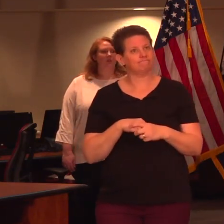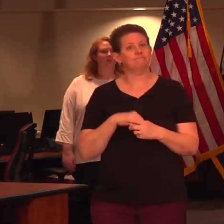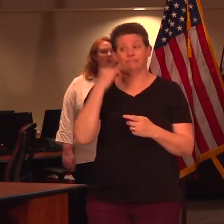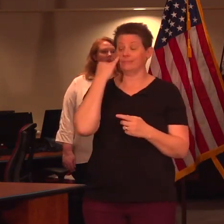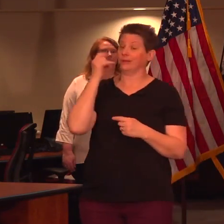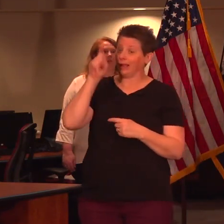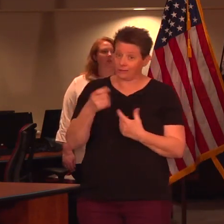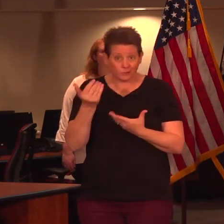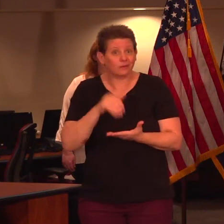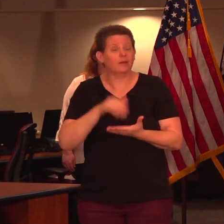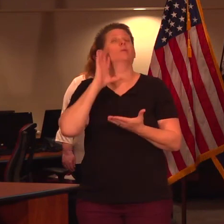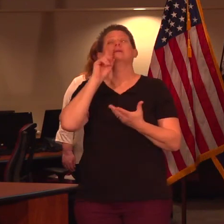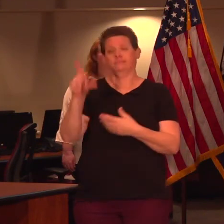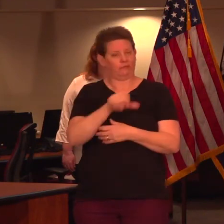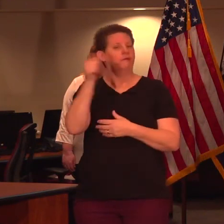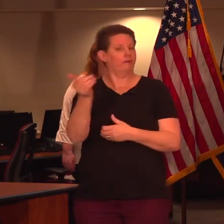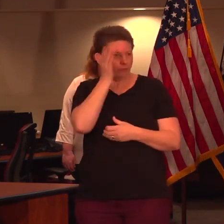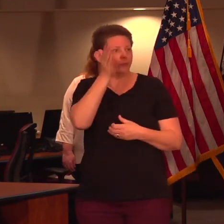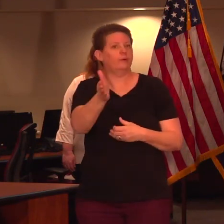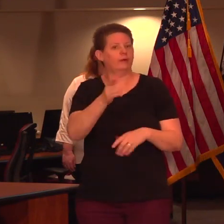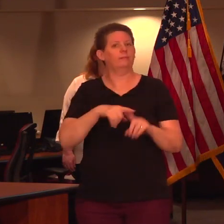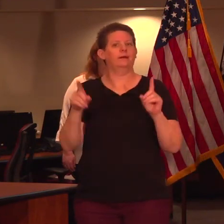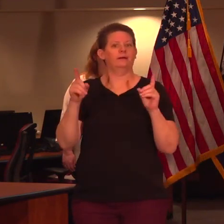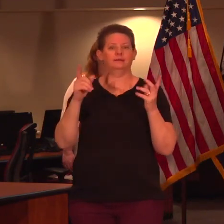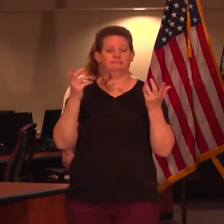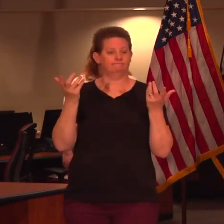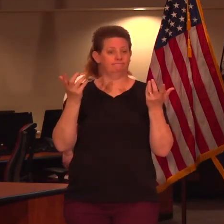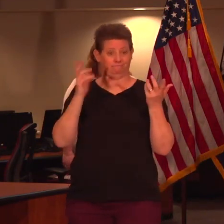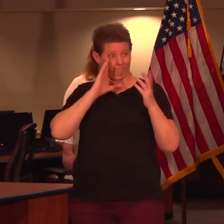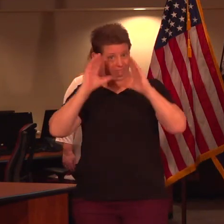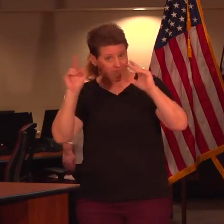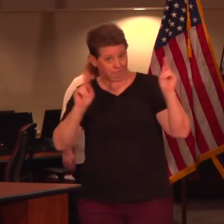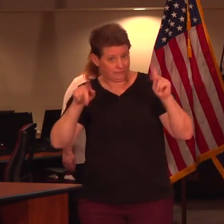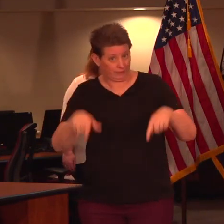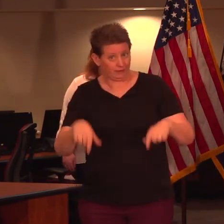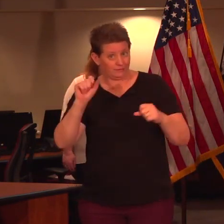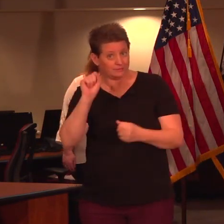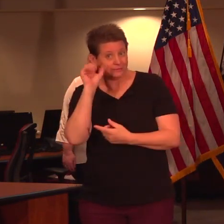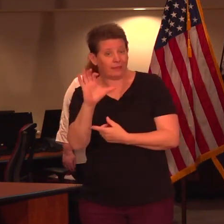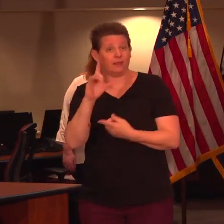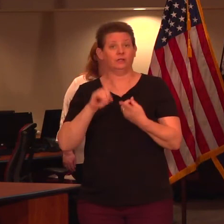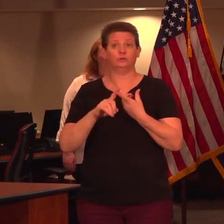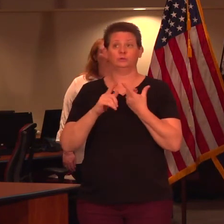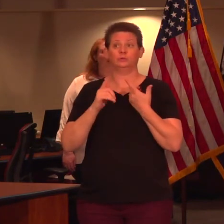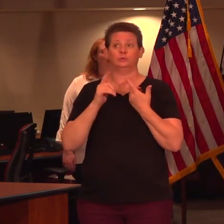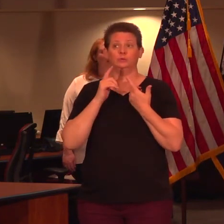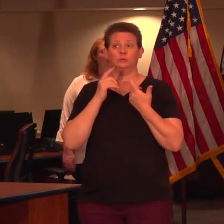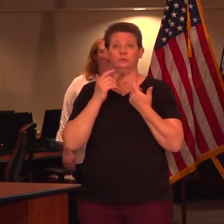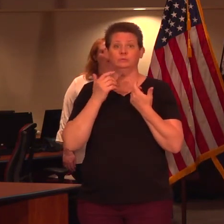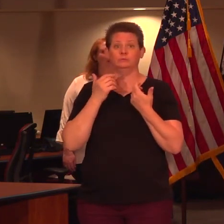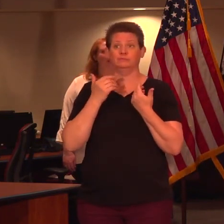requires it, then we'll do something else. But we're not expecting the people in South Carolina to try to take